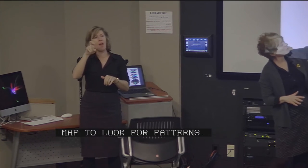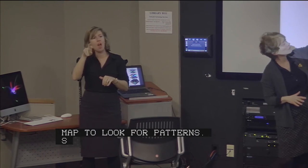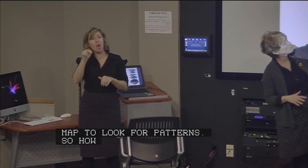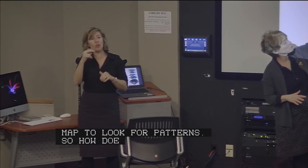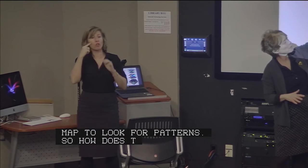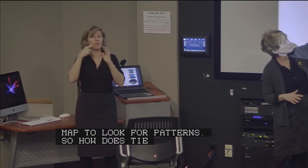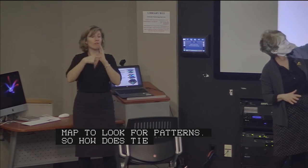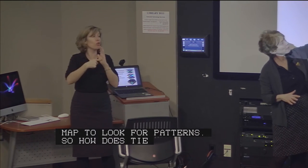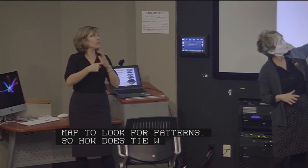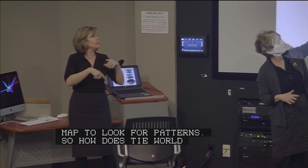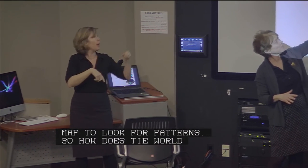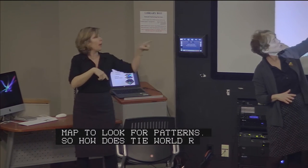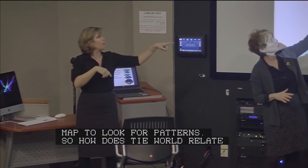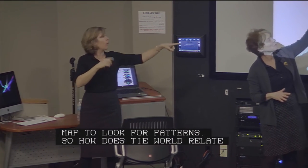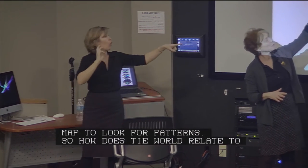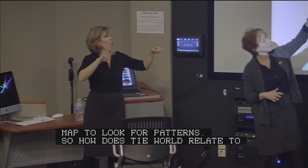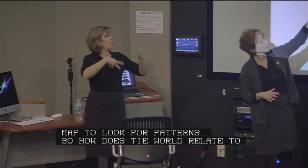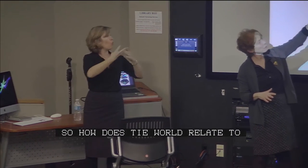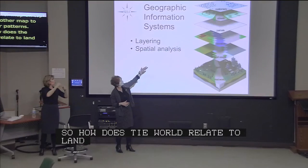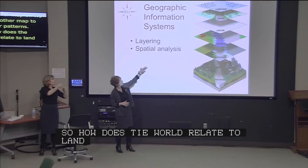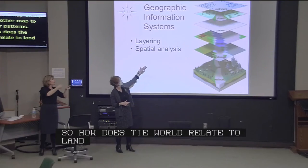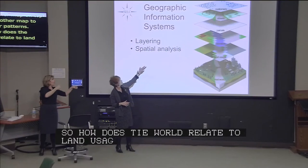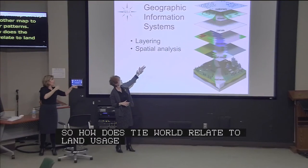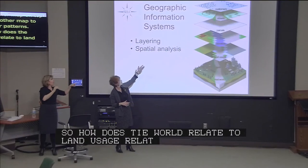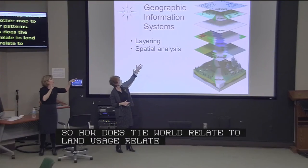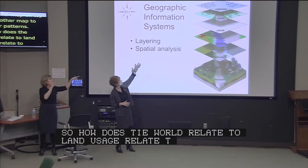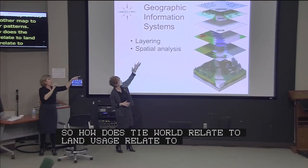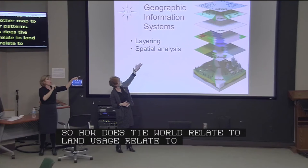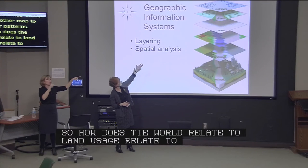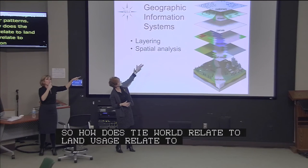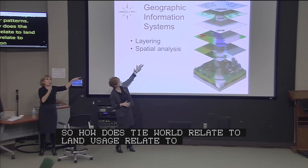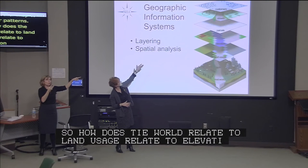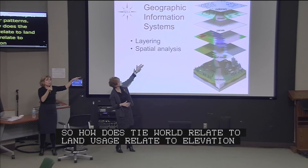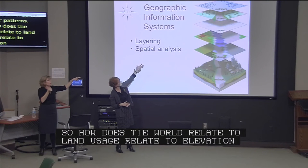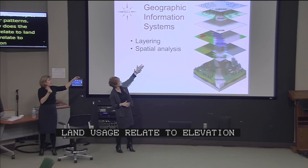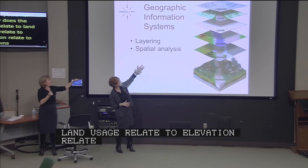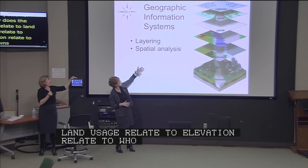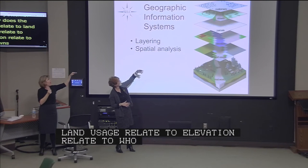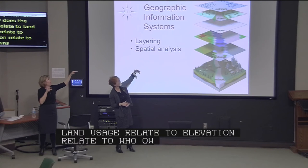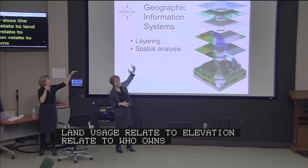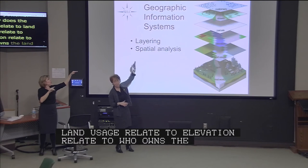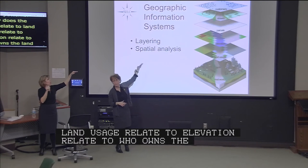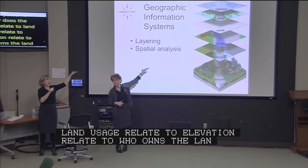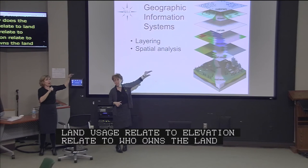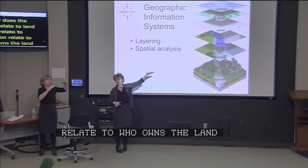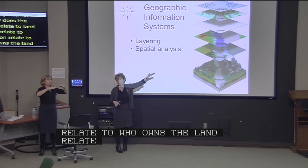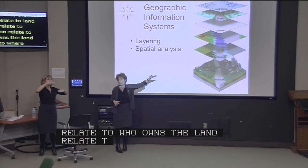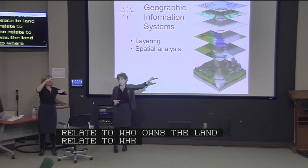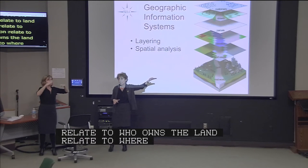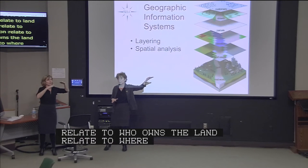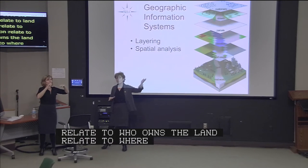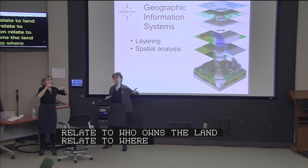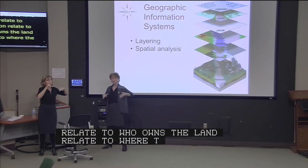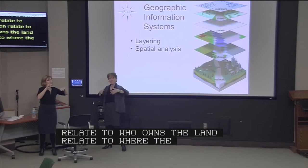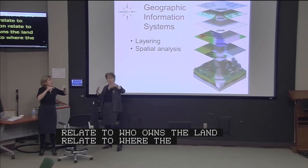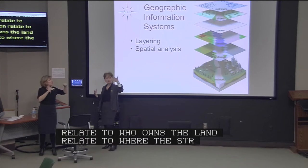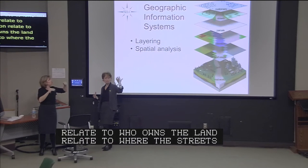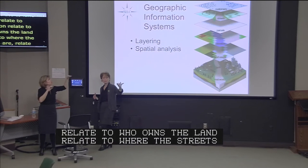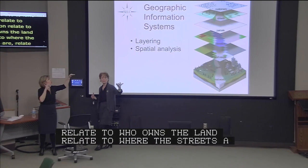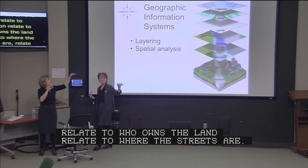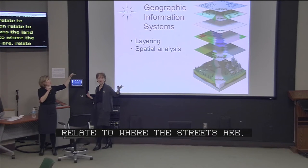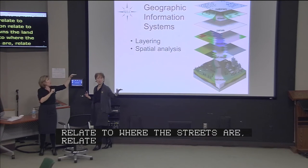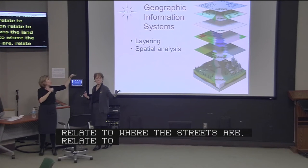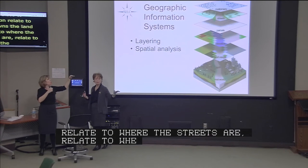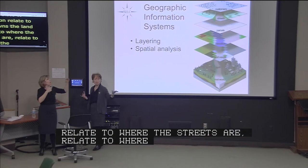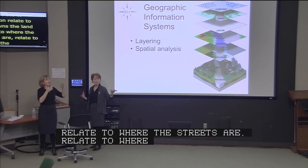land usage, relate to elevation, relate to who owns the land, relate to where the streets are, relate to where the customers are? I mean, you